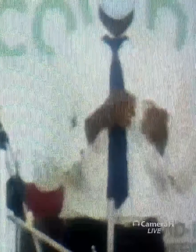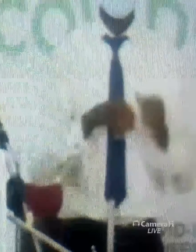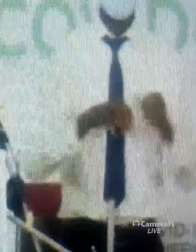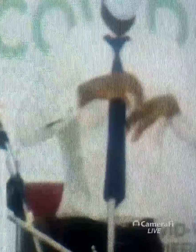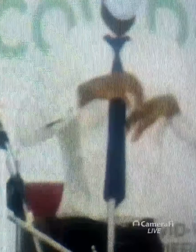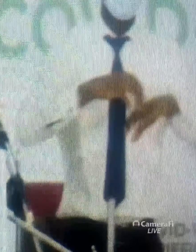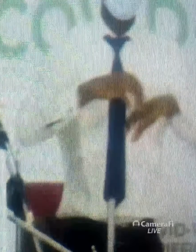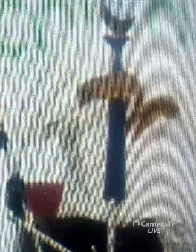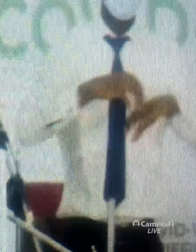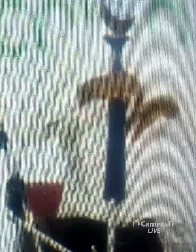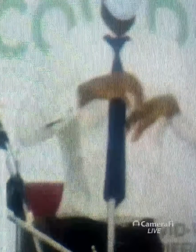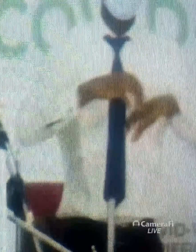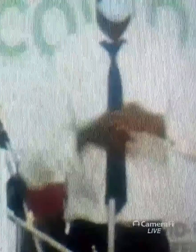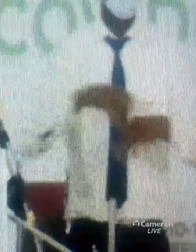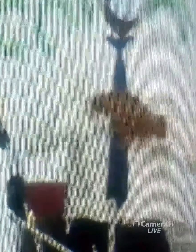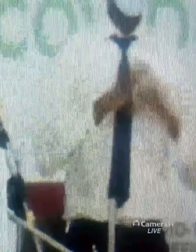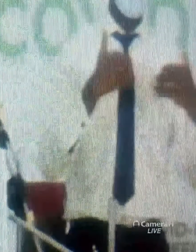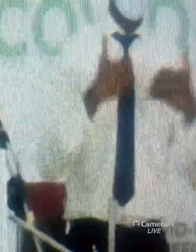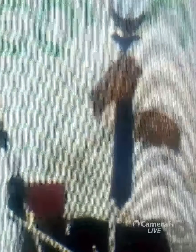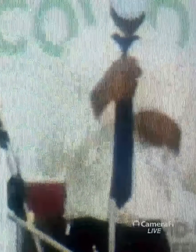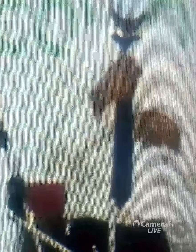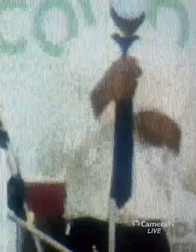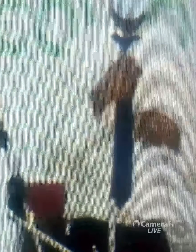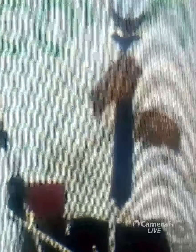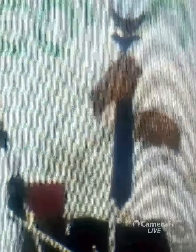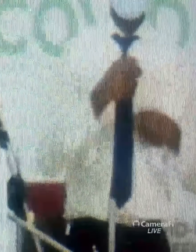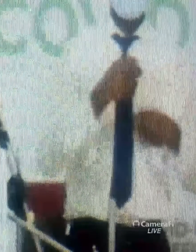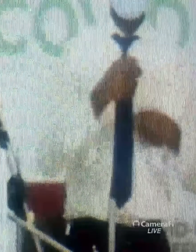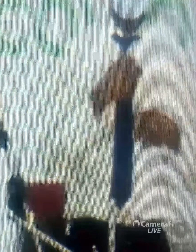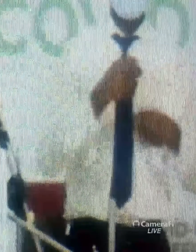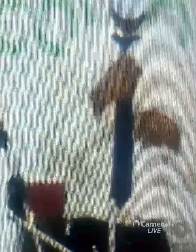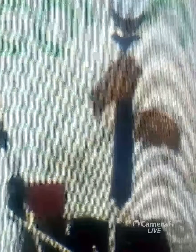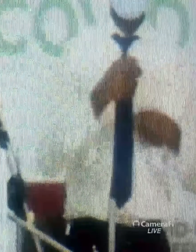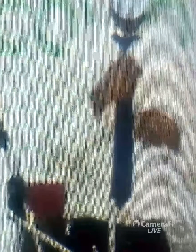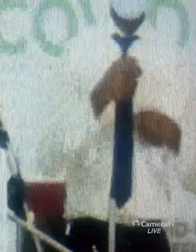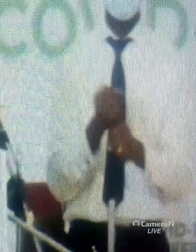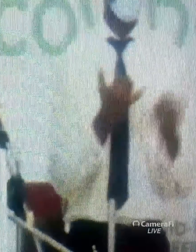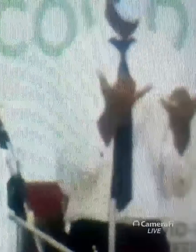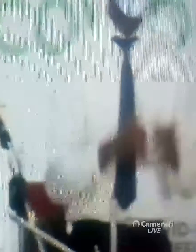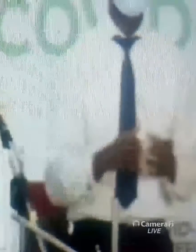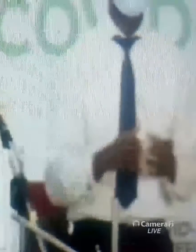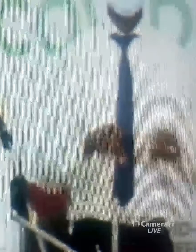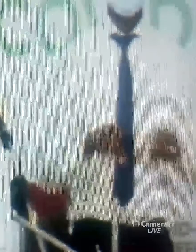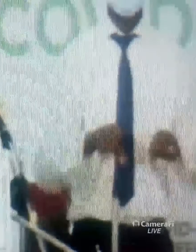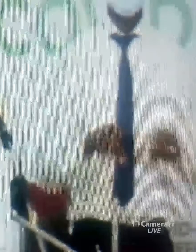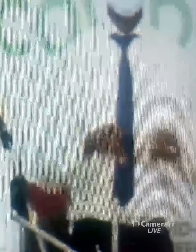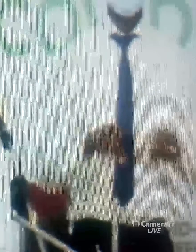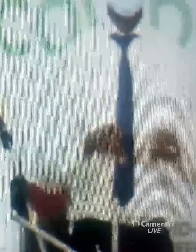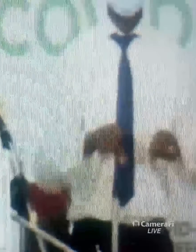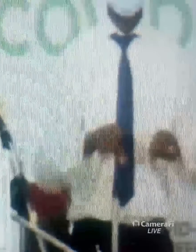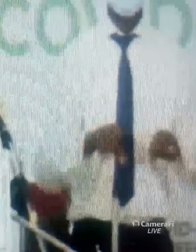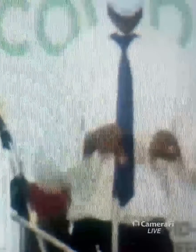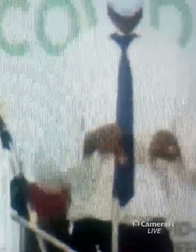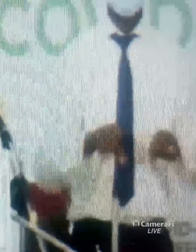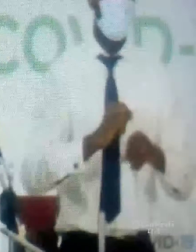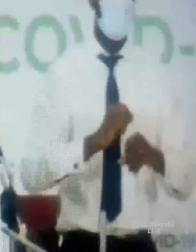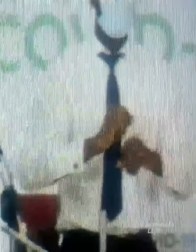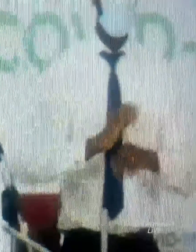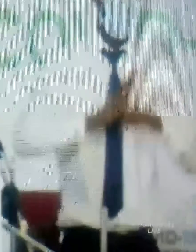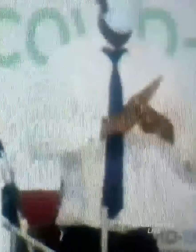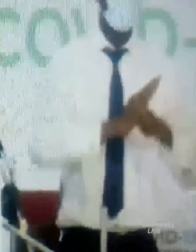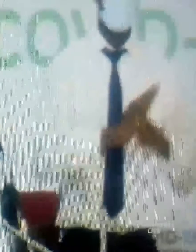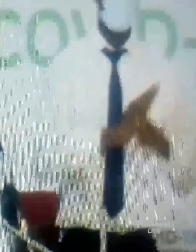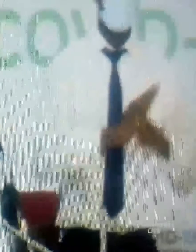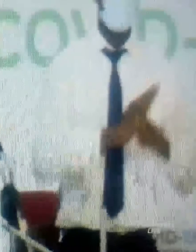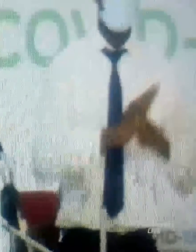local industry, quite a number of them now. And they're producing these PPEs that are as good,